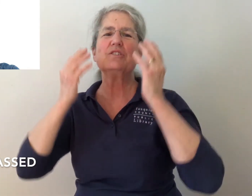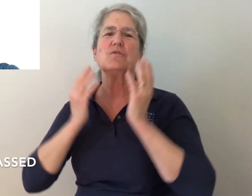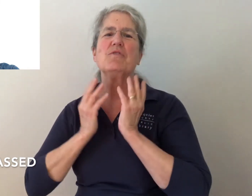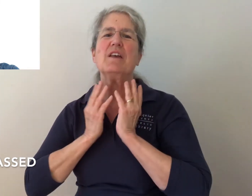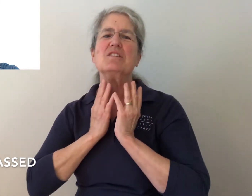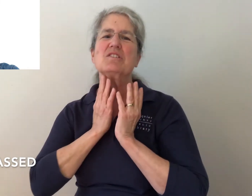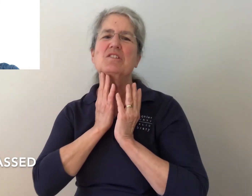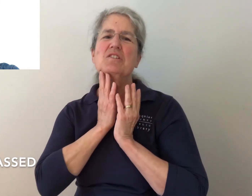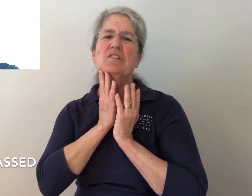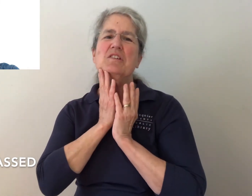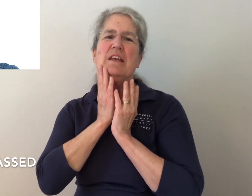your face.